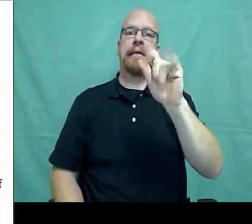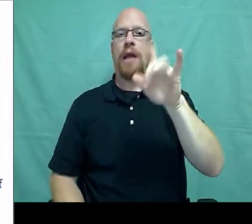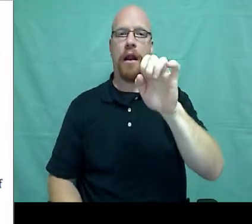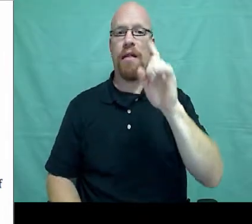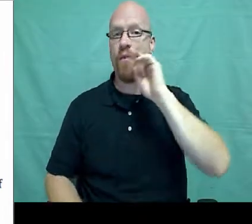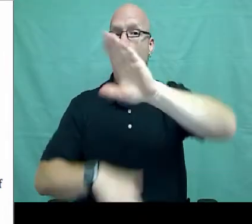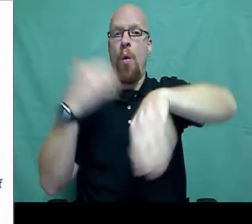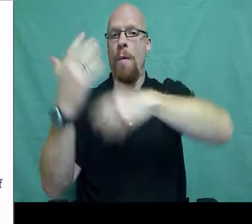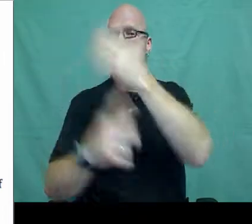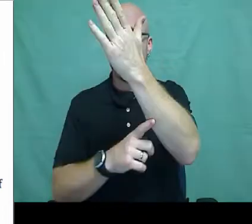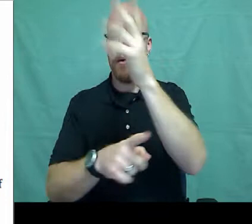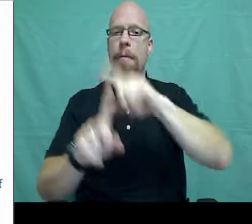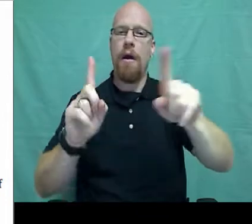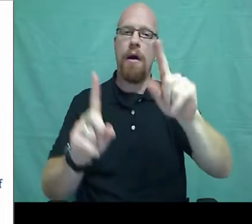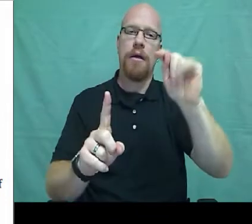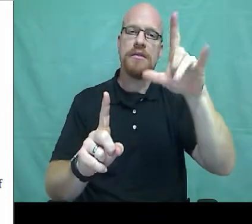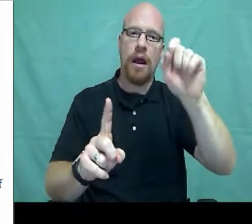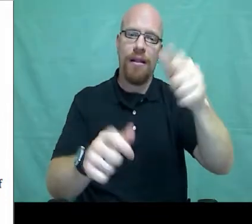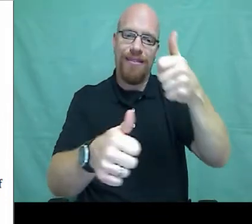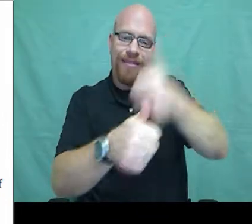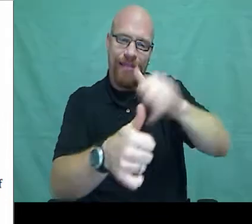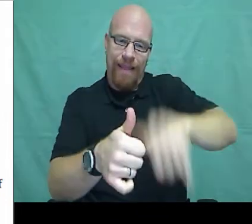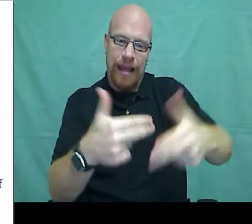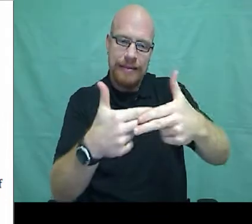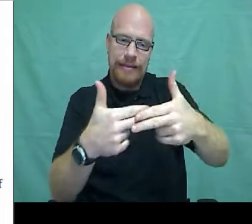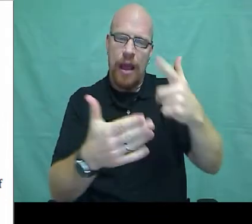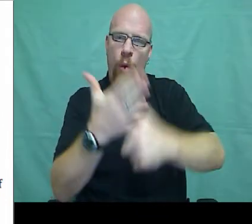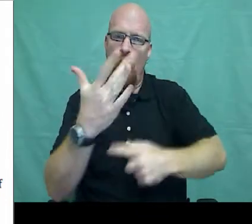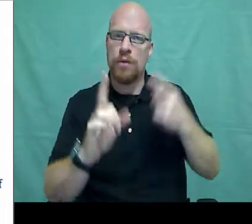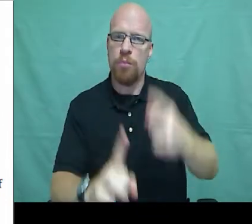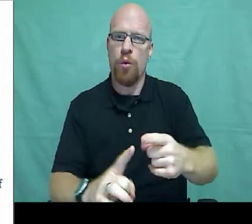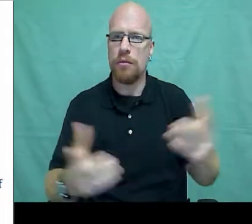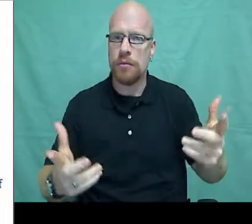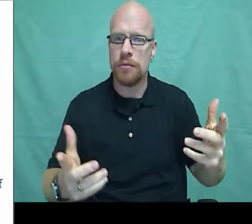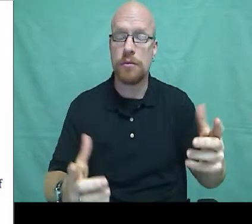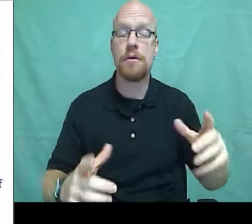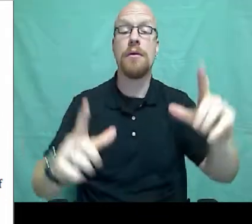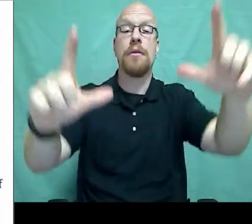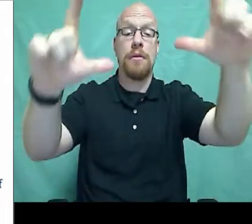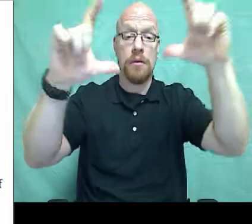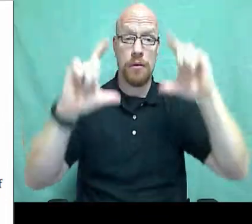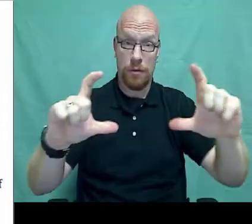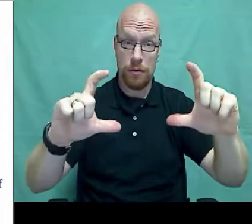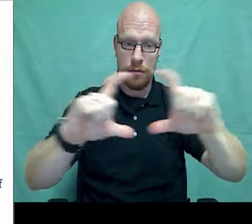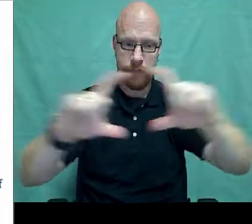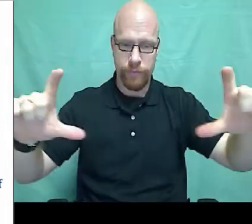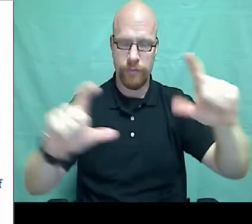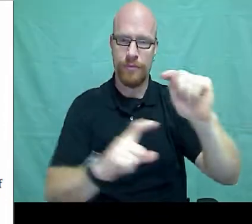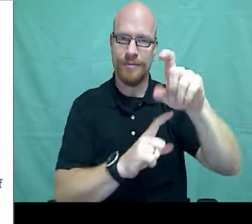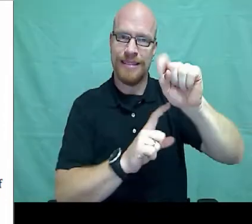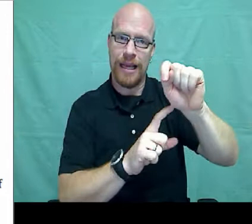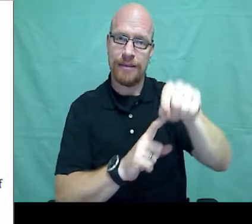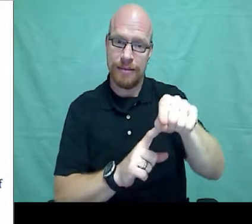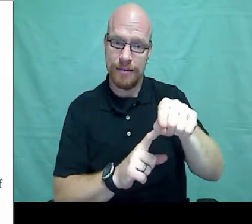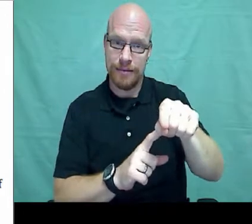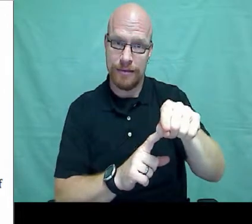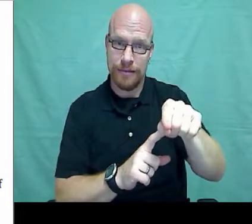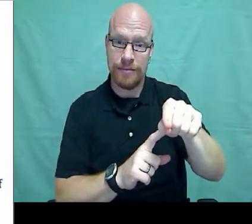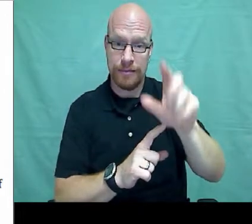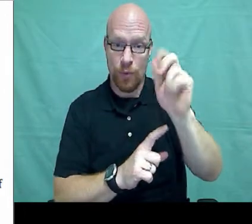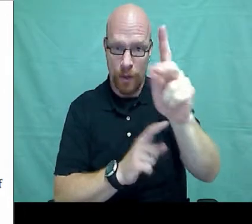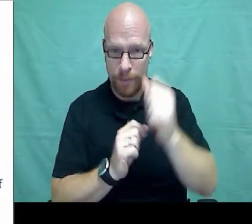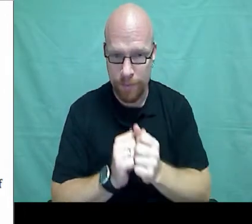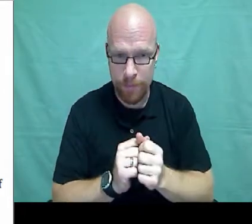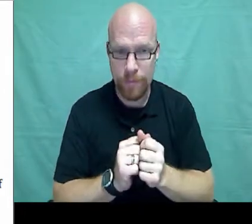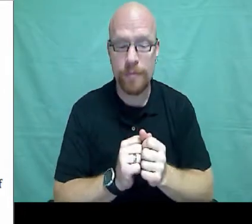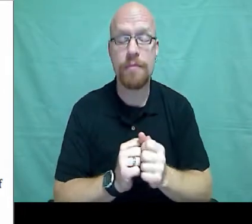your presentation, but it's a subtitle that fits within your presentation. And below that is a block for text.